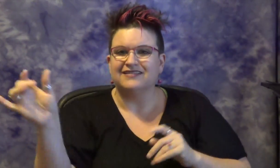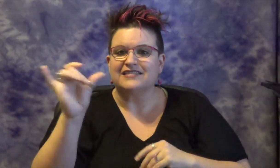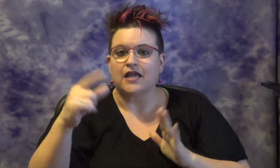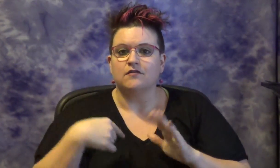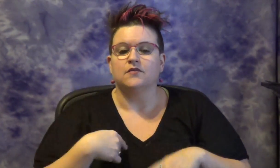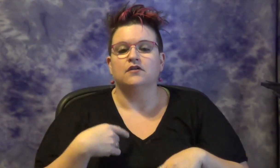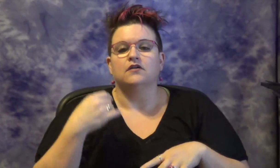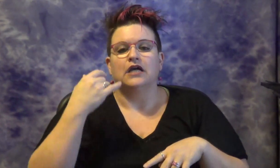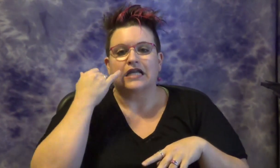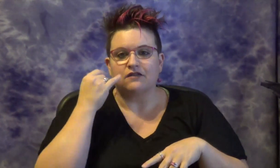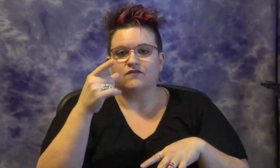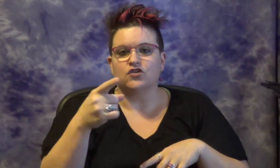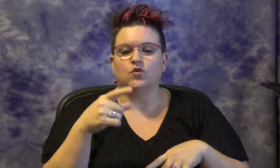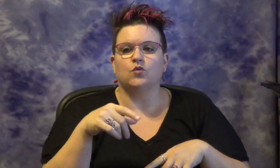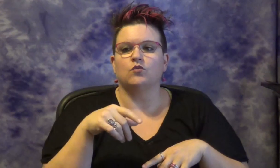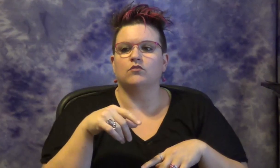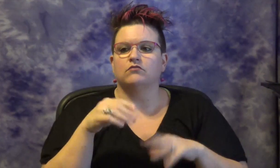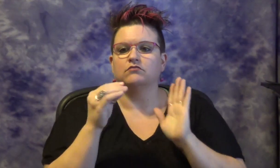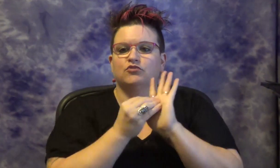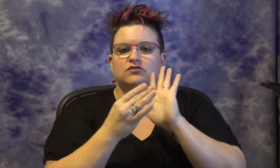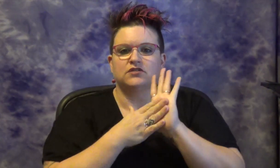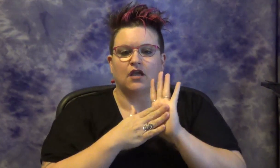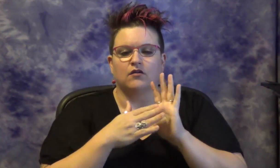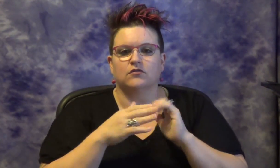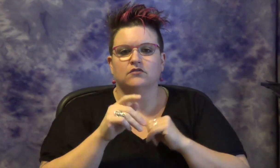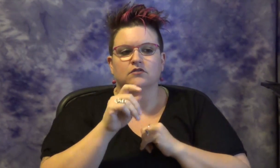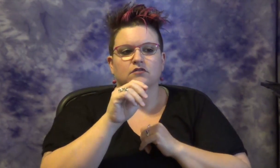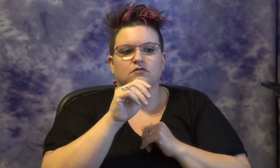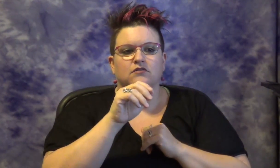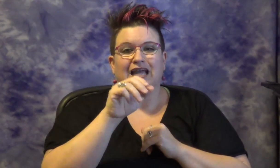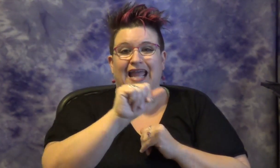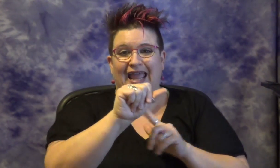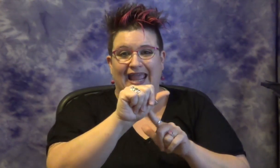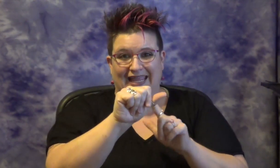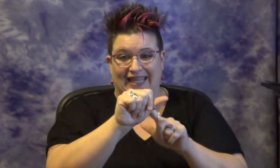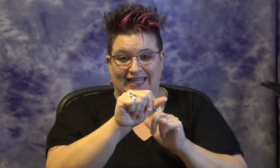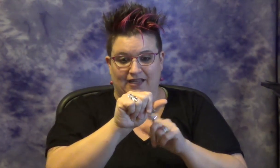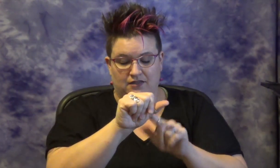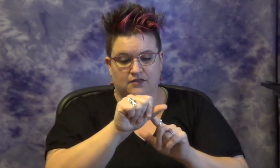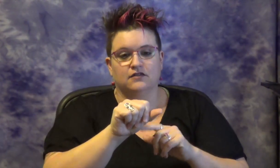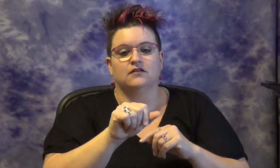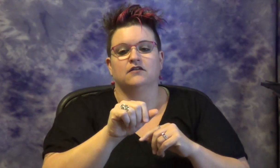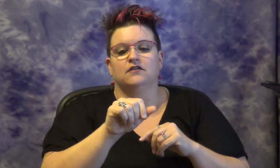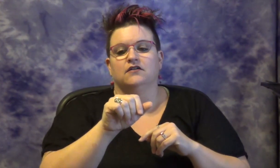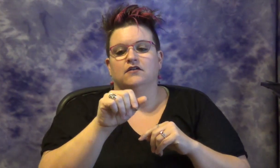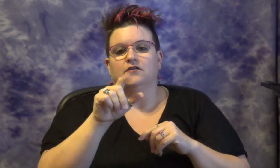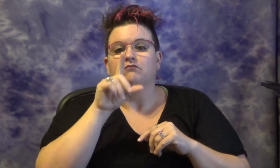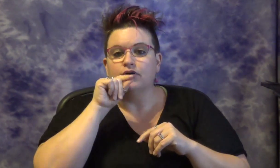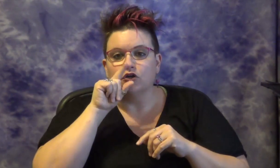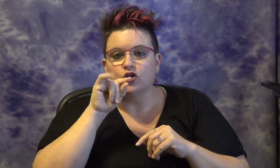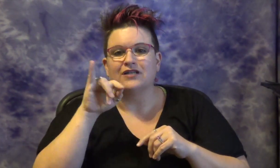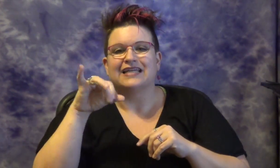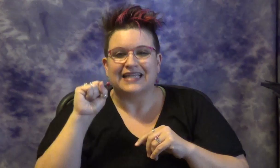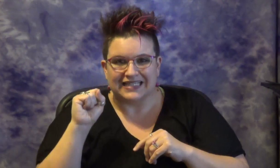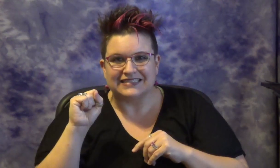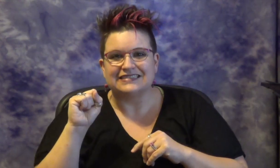has pragmatics. If you were to put down like an A, like a